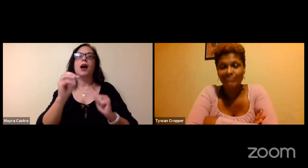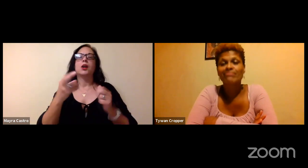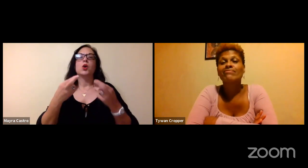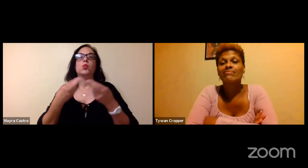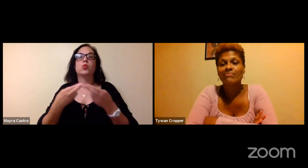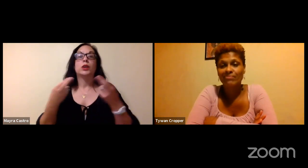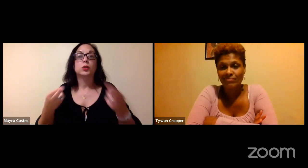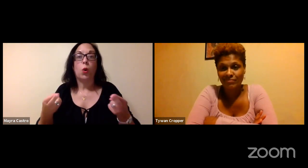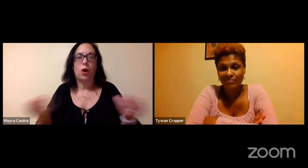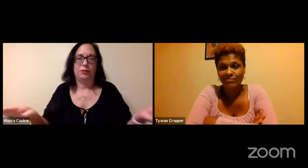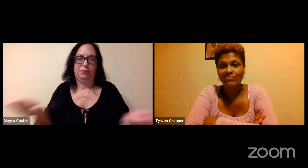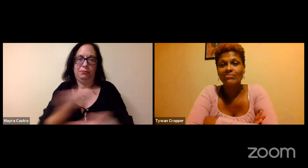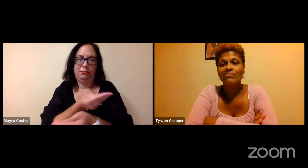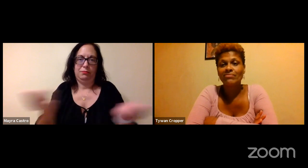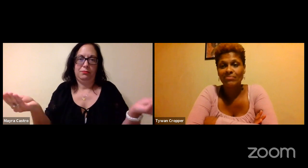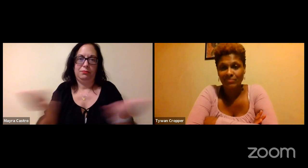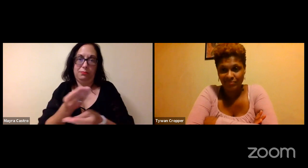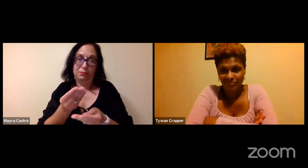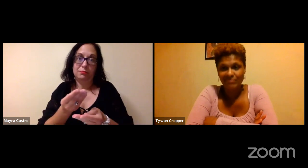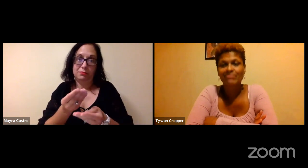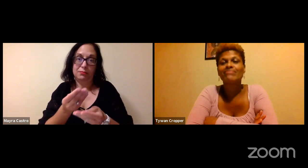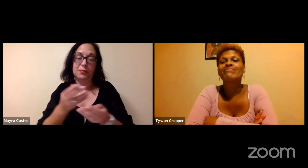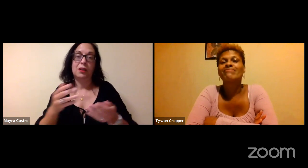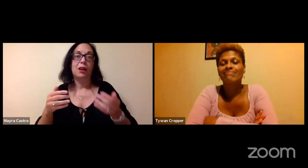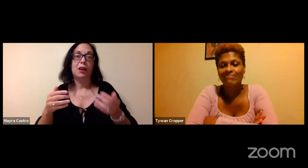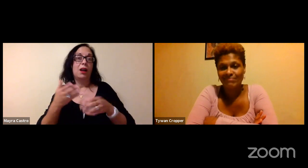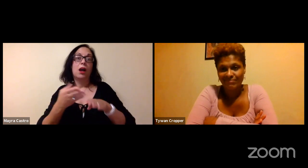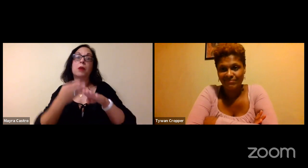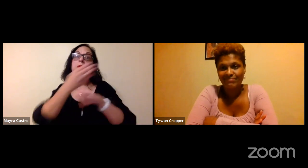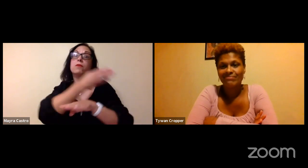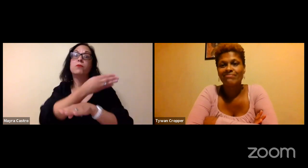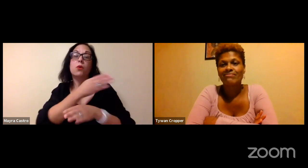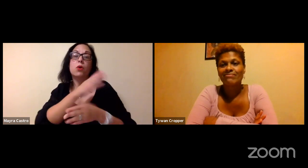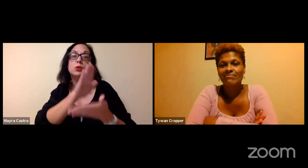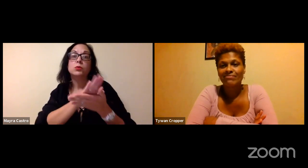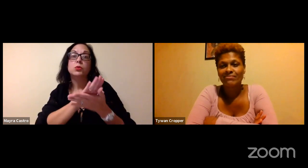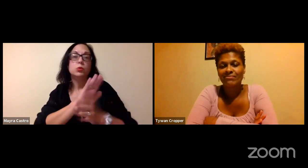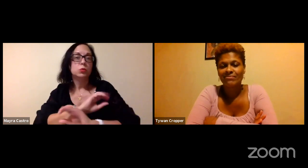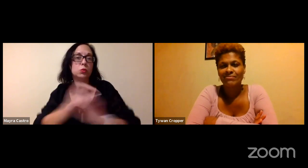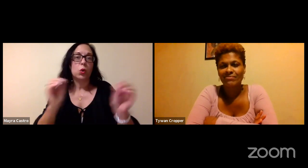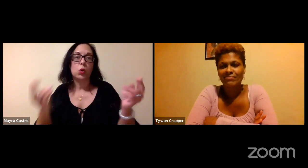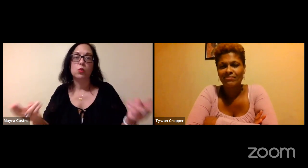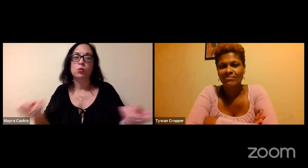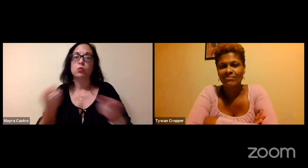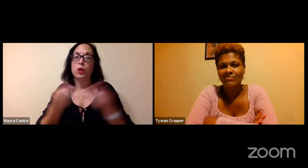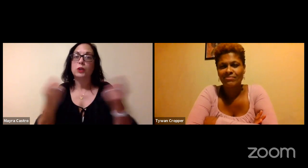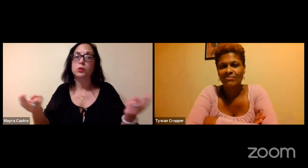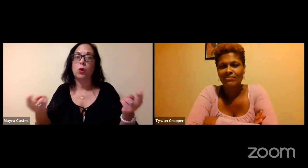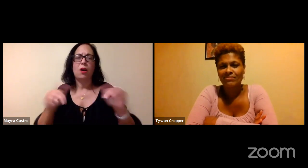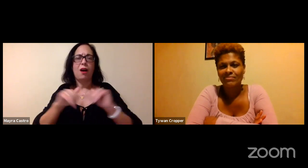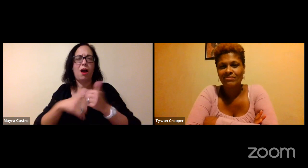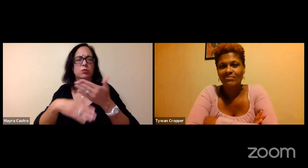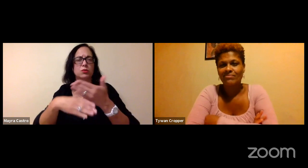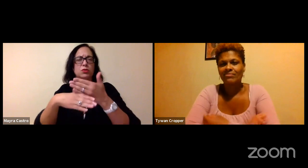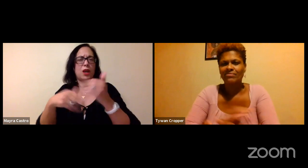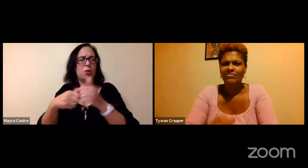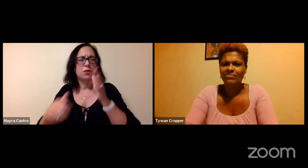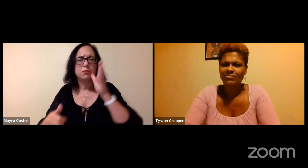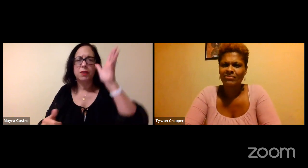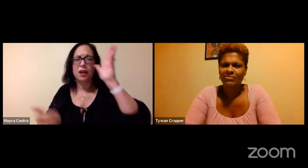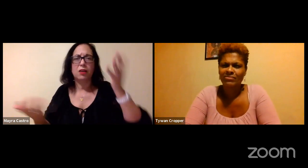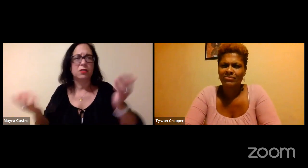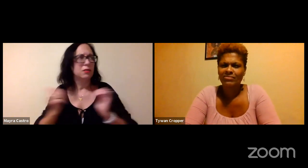critical that we have those connections, that we have resources that we can share. When I was in school, there were